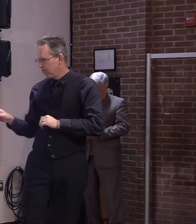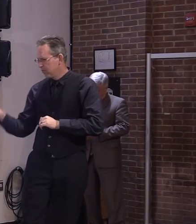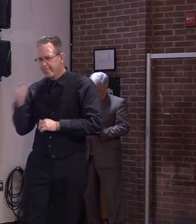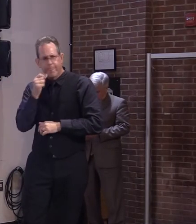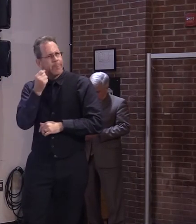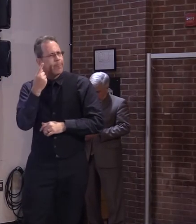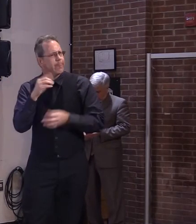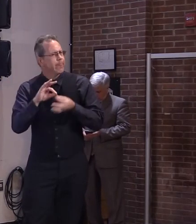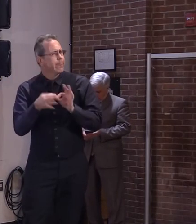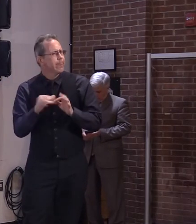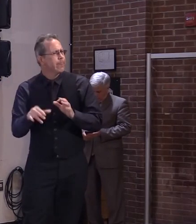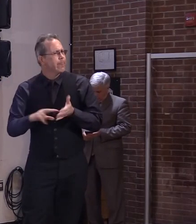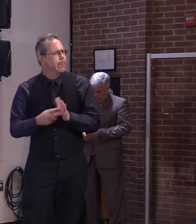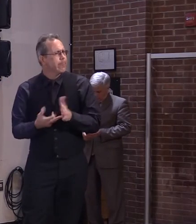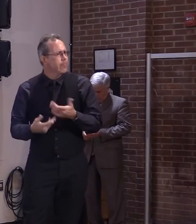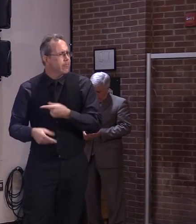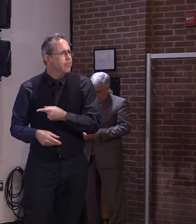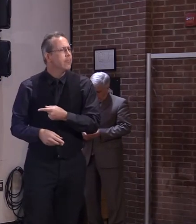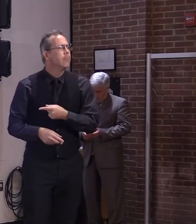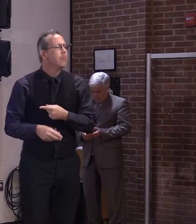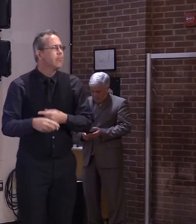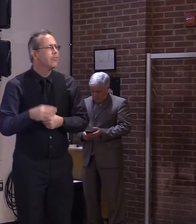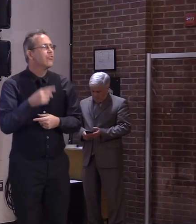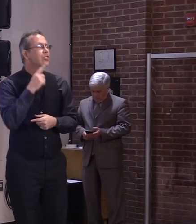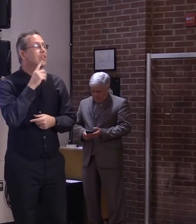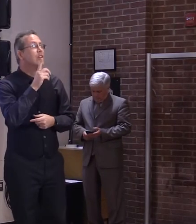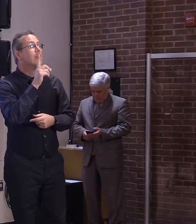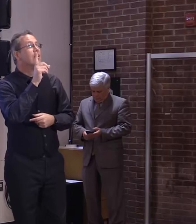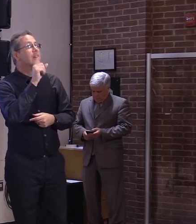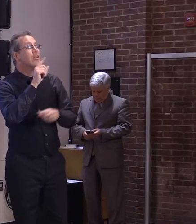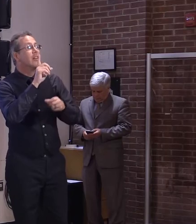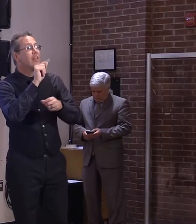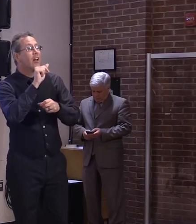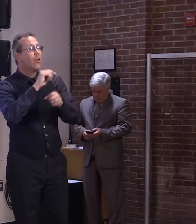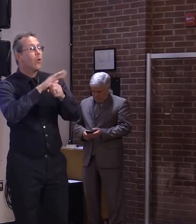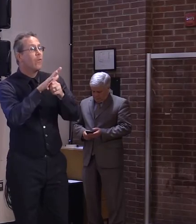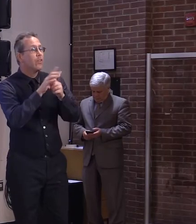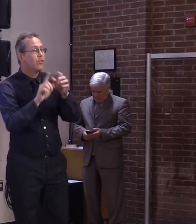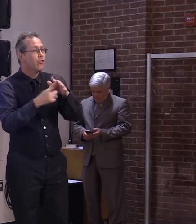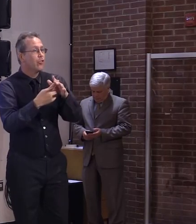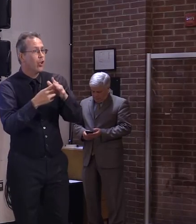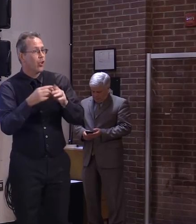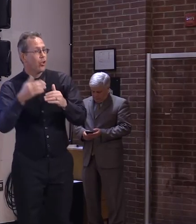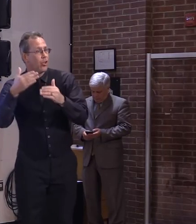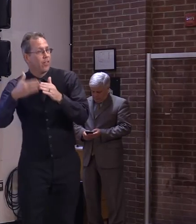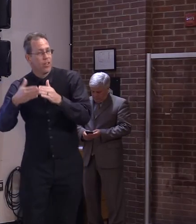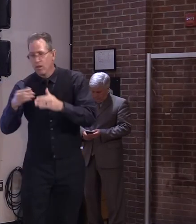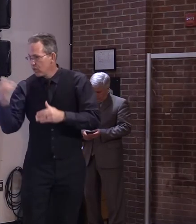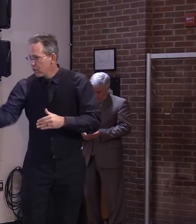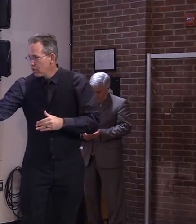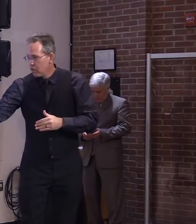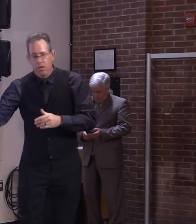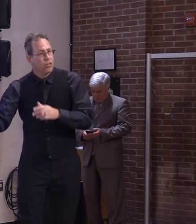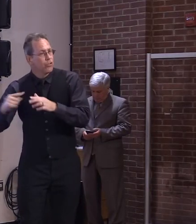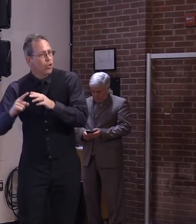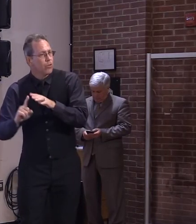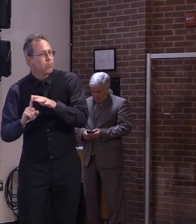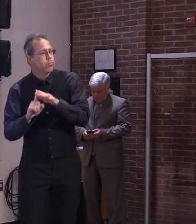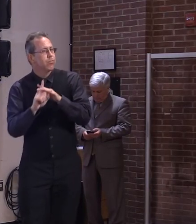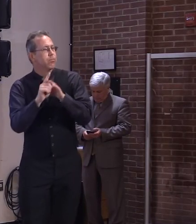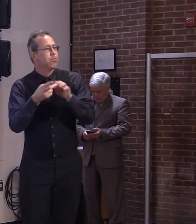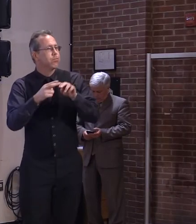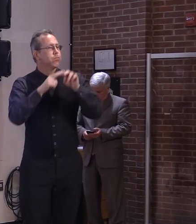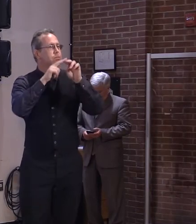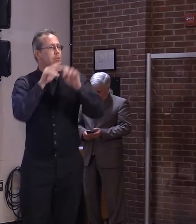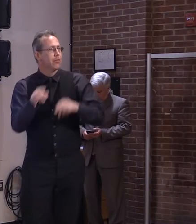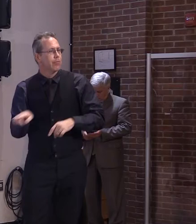wanted to put the point where we started to see cases rise in those states and then compare them uniformly so we can measure them over time. So basically